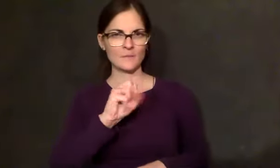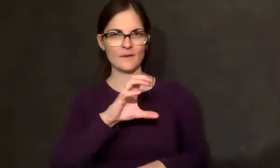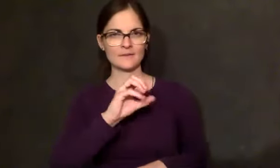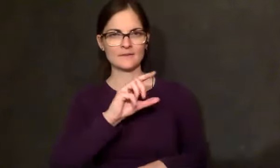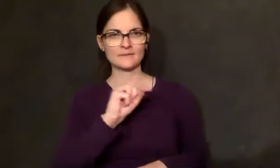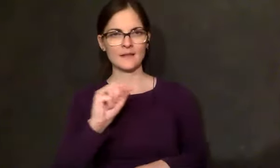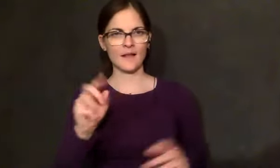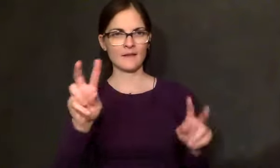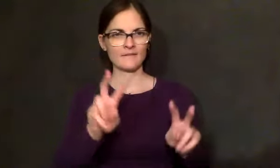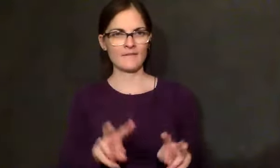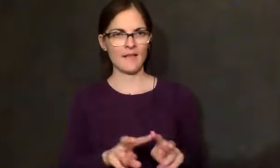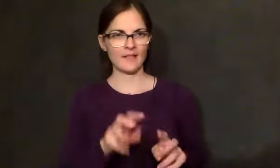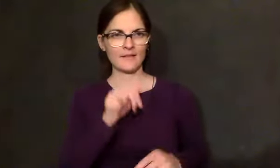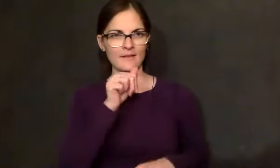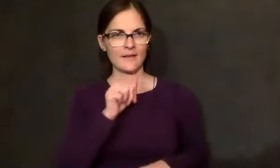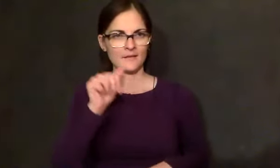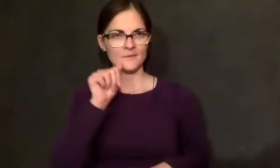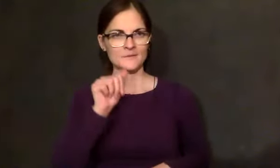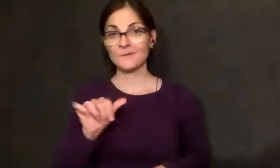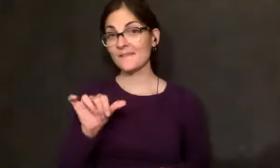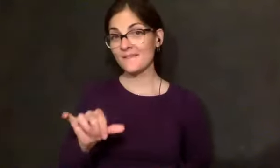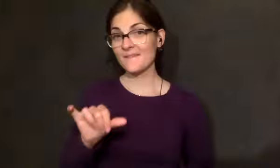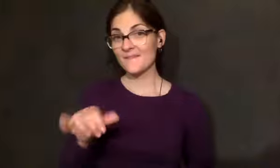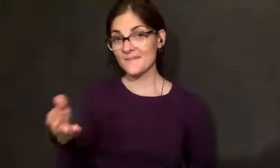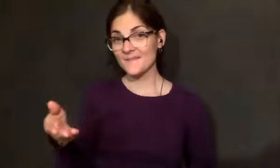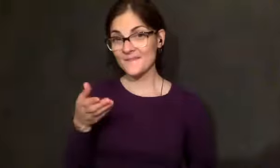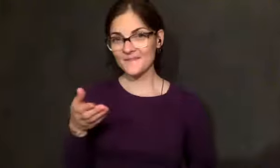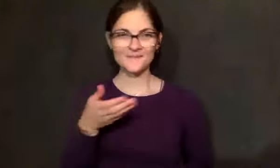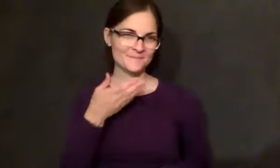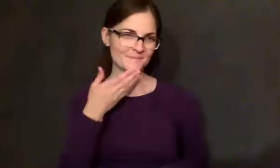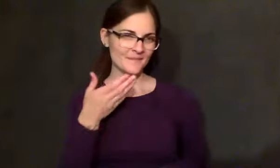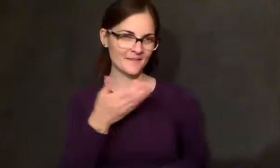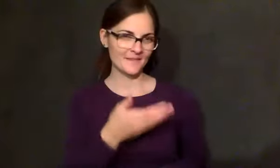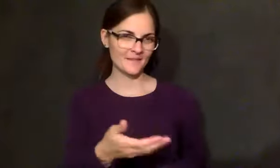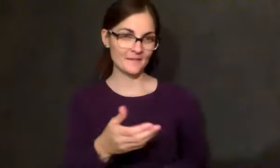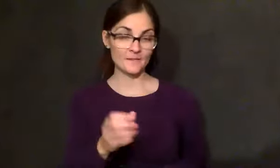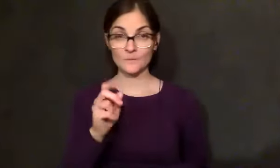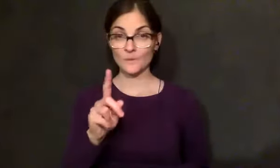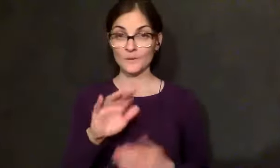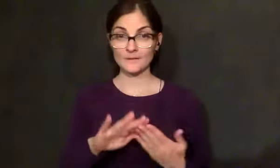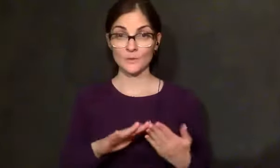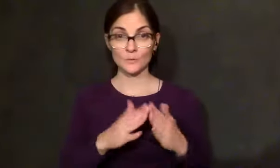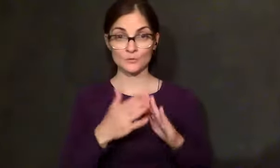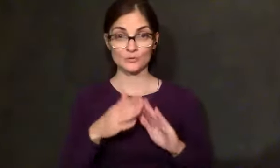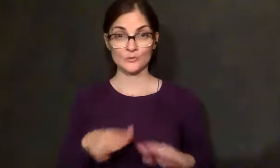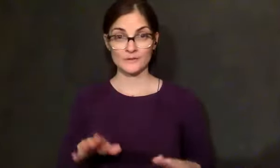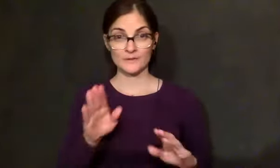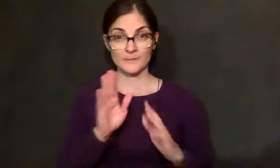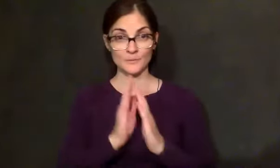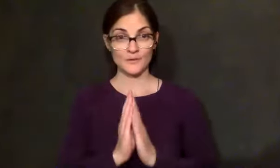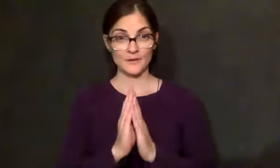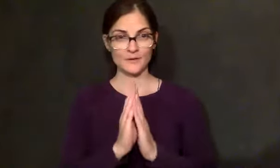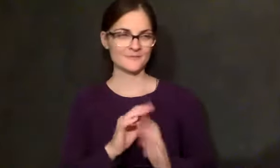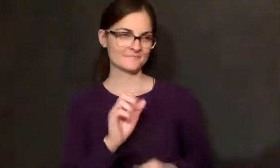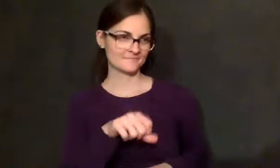Okay. Welcome. Thank you. The Serenity Prayer. Yes, please.